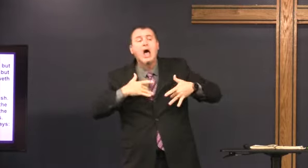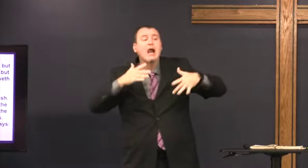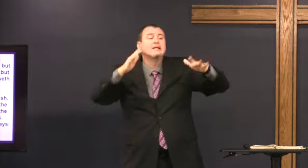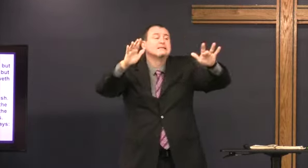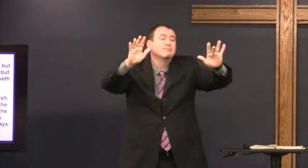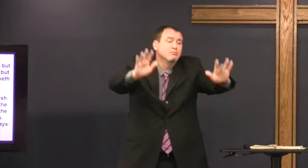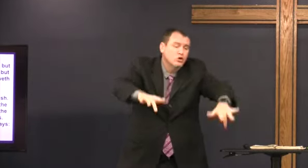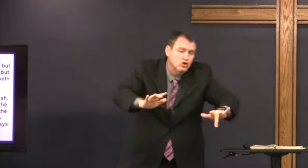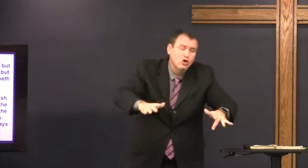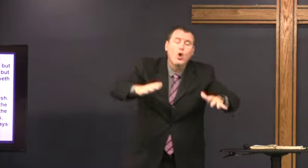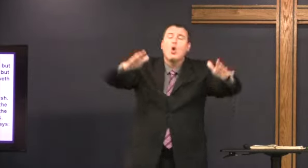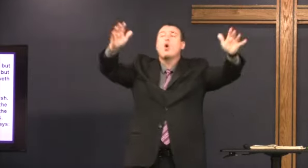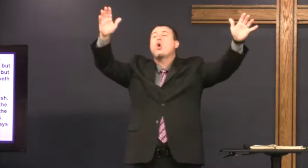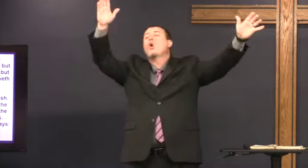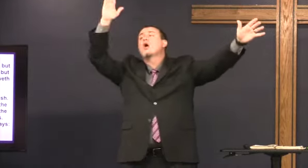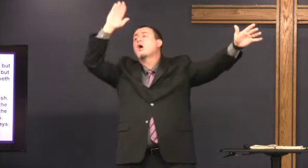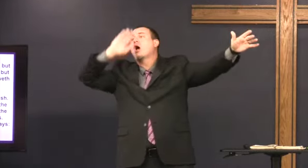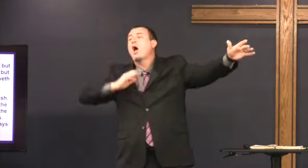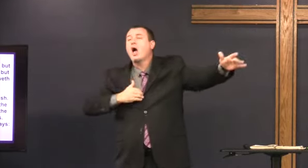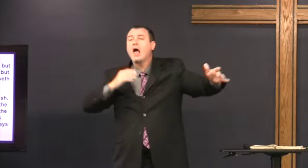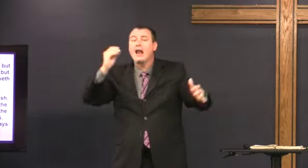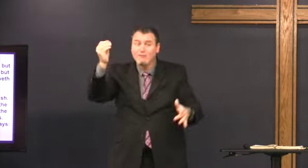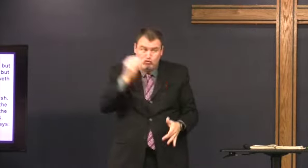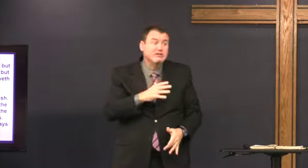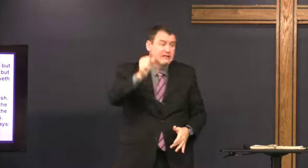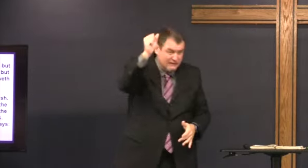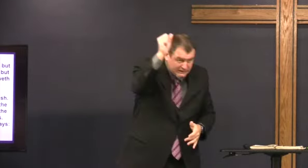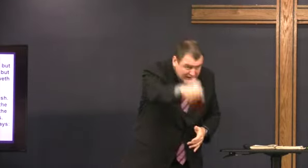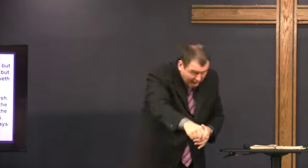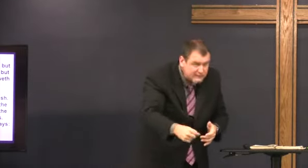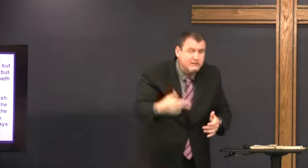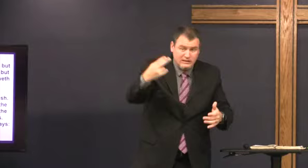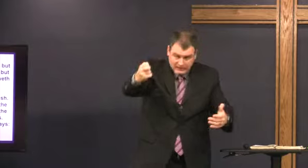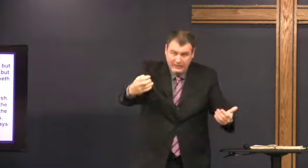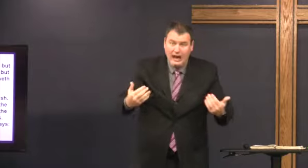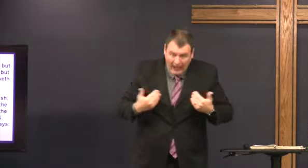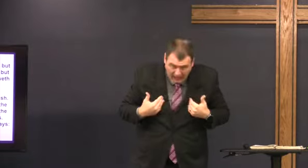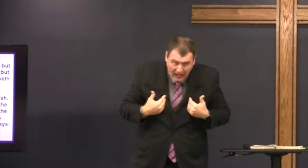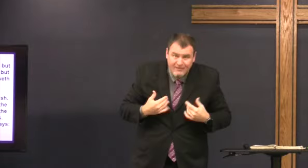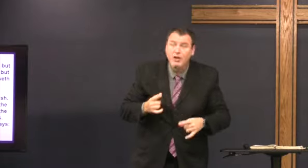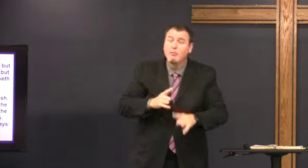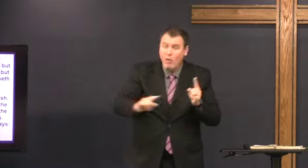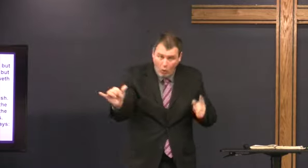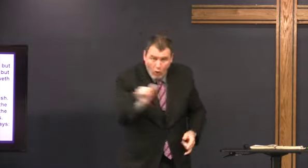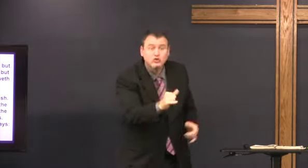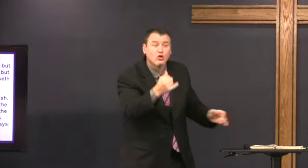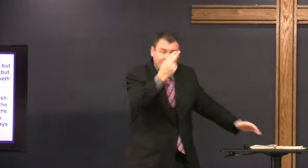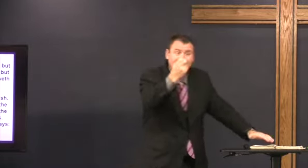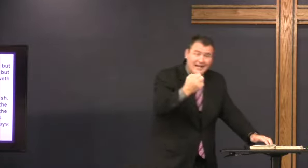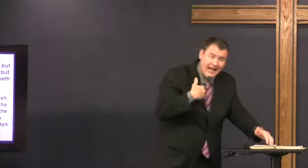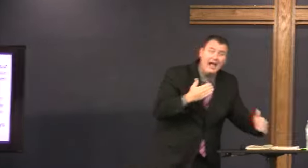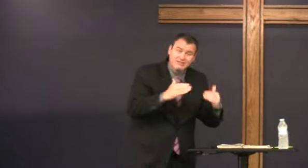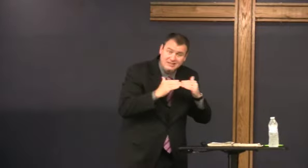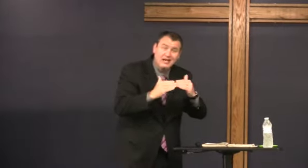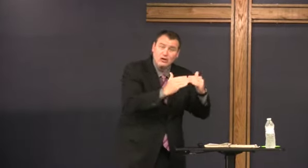take care of you. God is merciful. God has grace. Yes, that's true. But